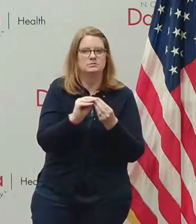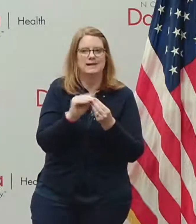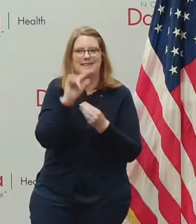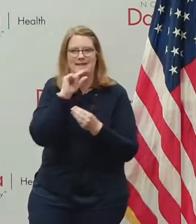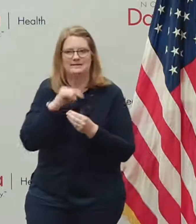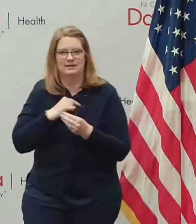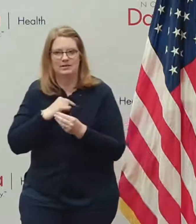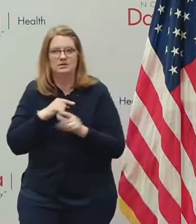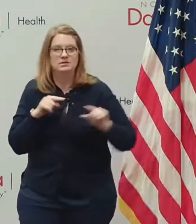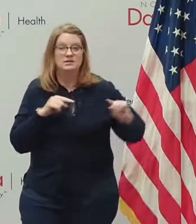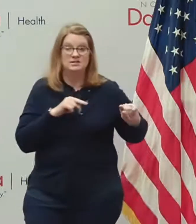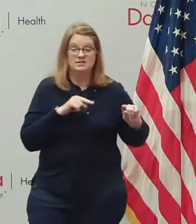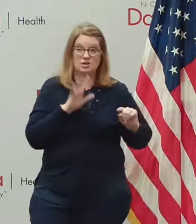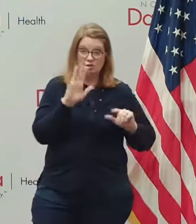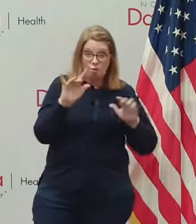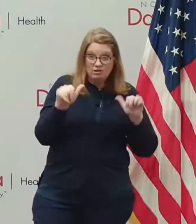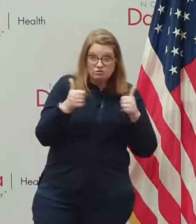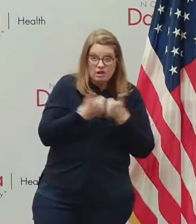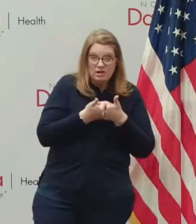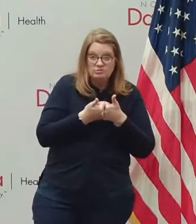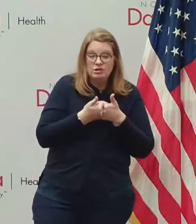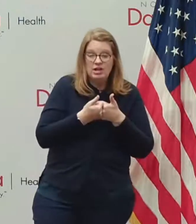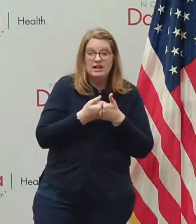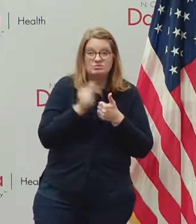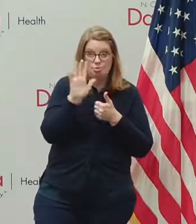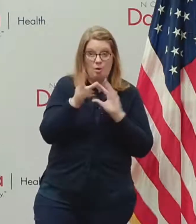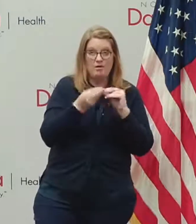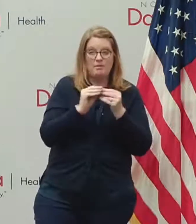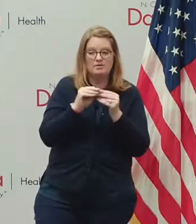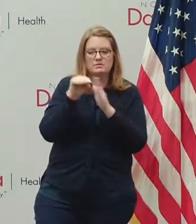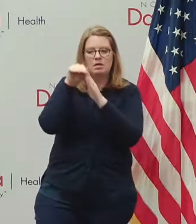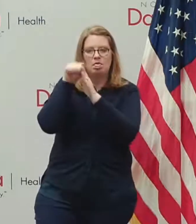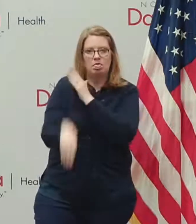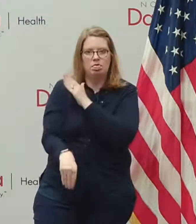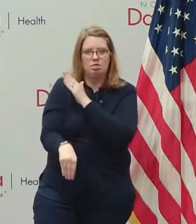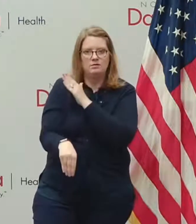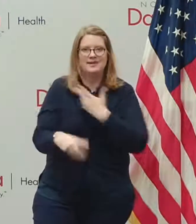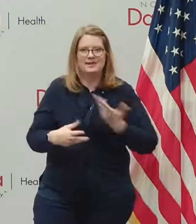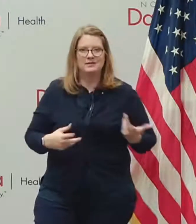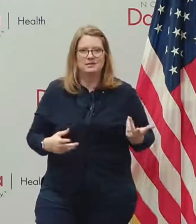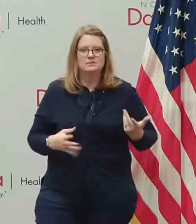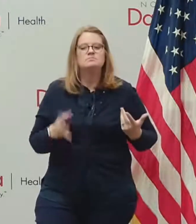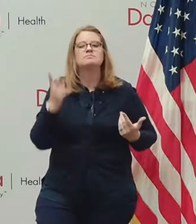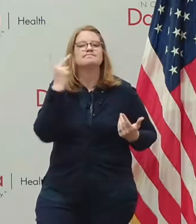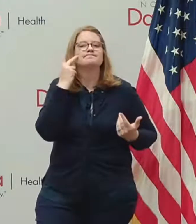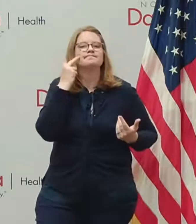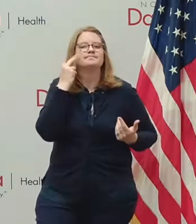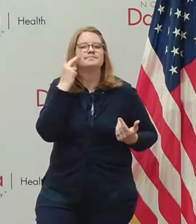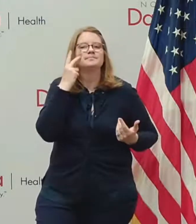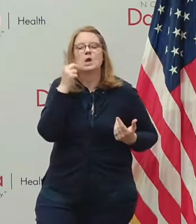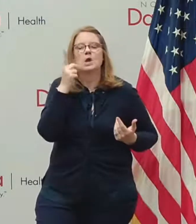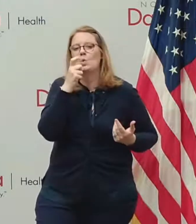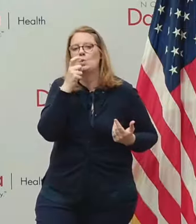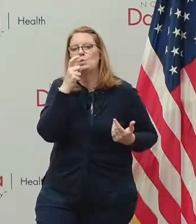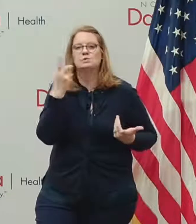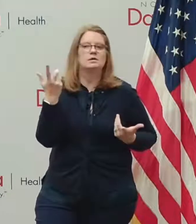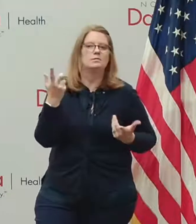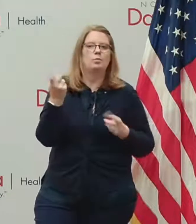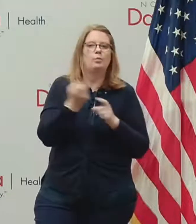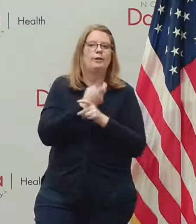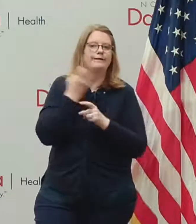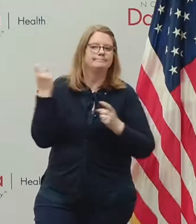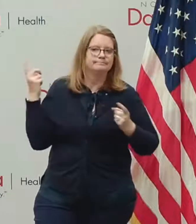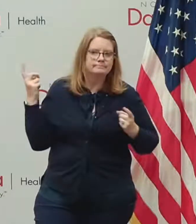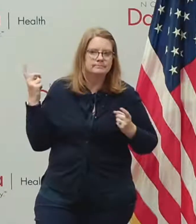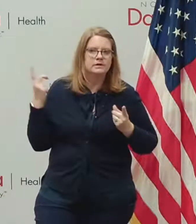today. That's the challenge, and we'll mark what your starting point is now, and we'll see who's going to be on the leaderboard in terms of taking